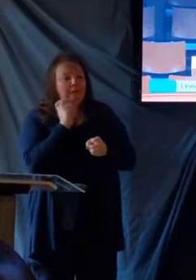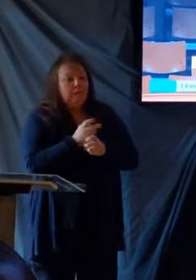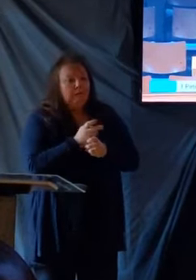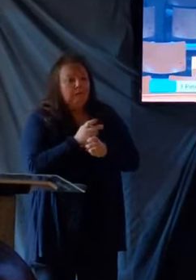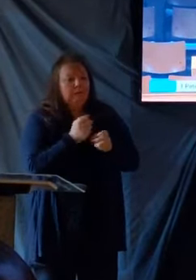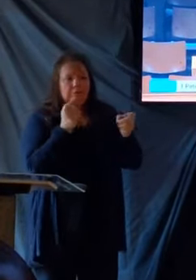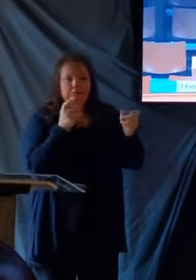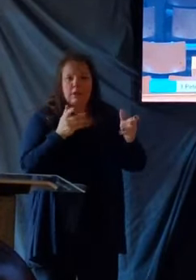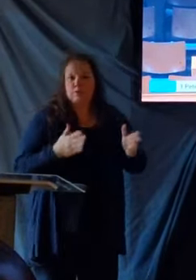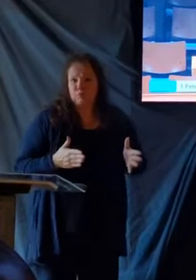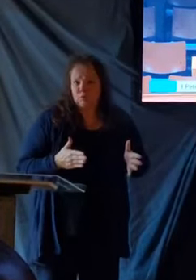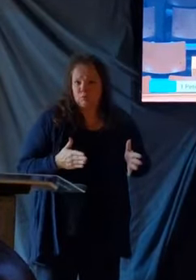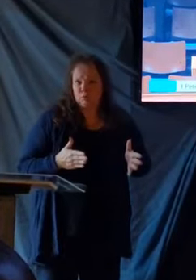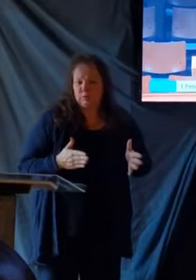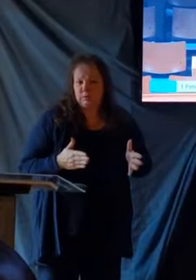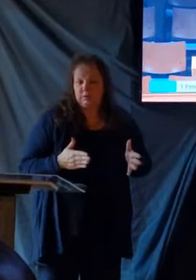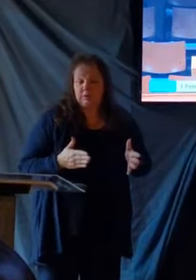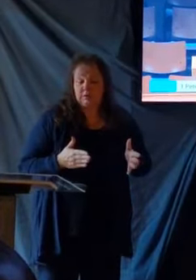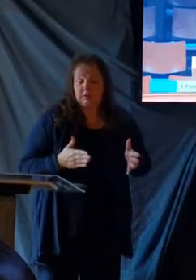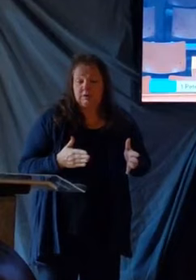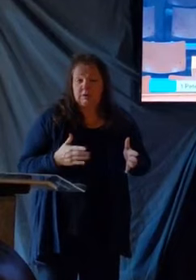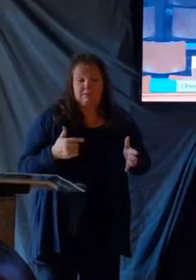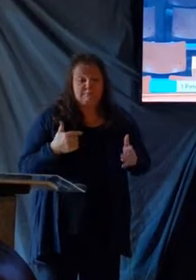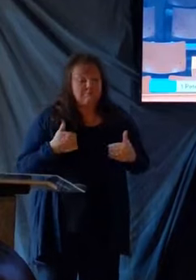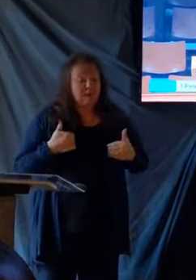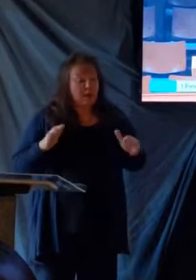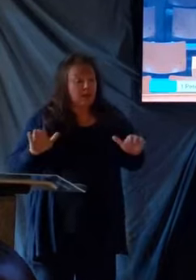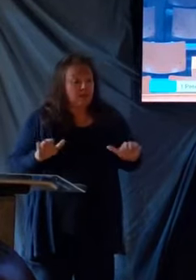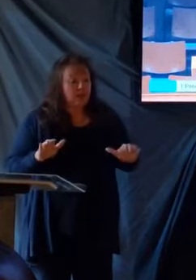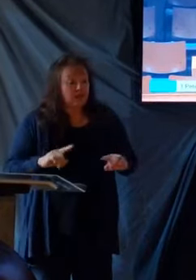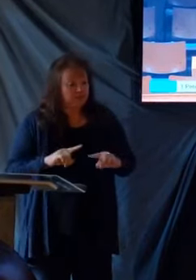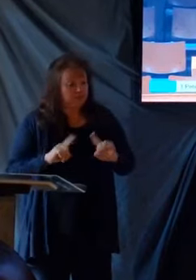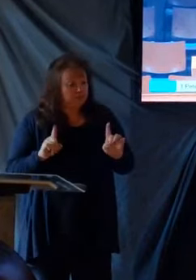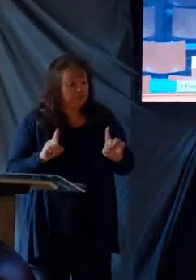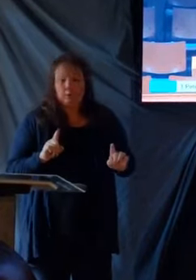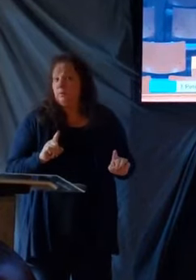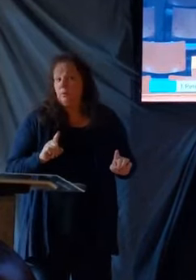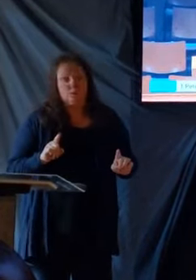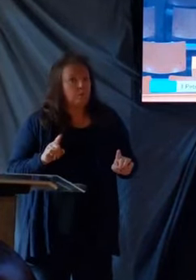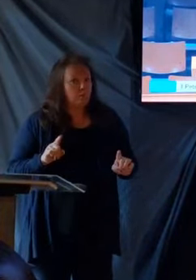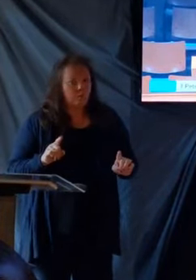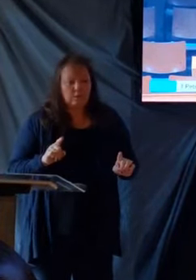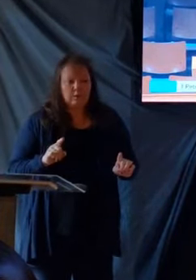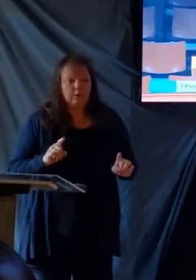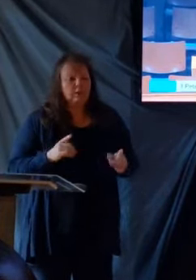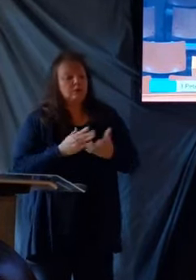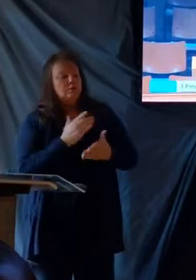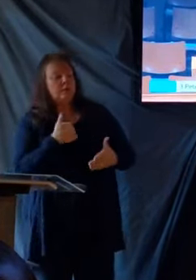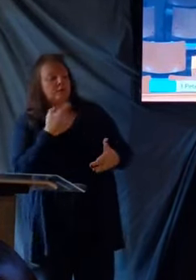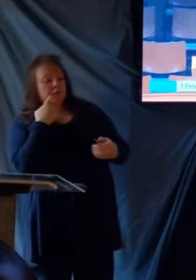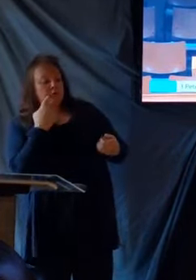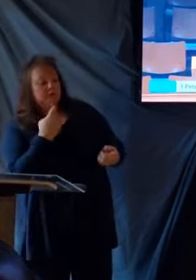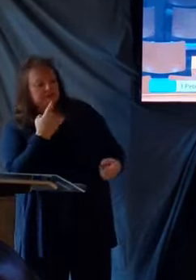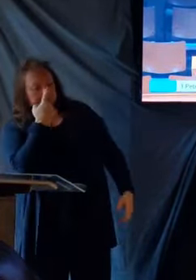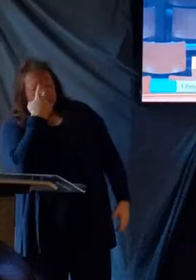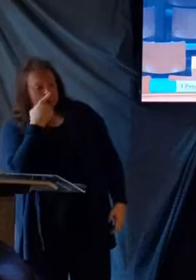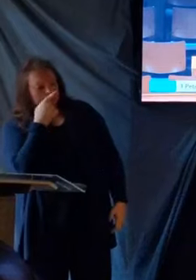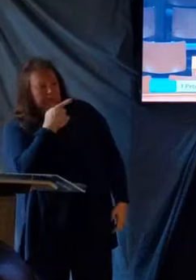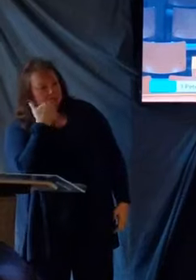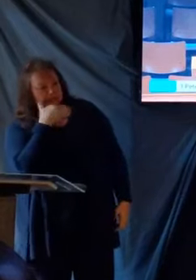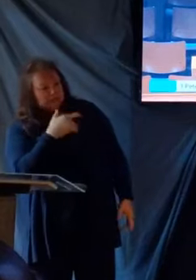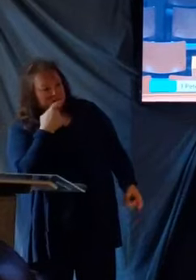difficult master. That doesn't change your conduct. I mean, it's all right for me to sin because